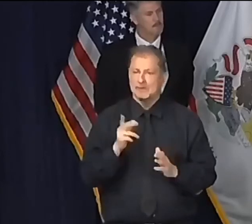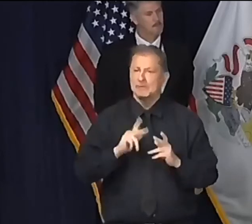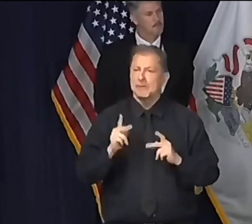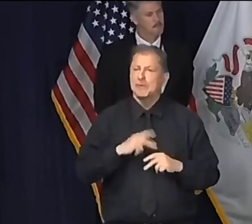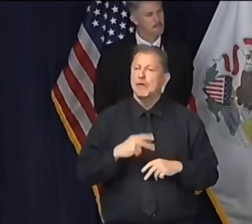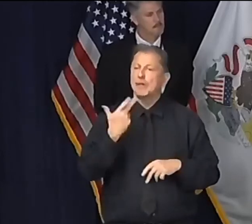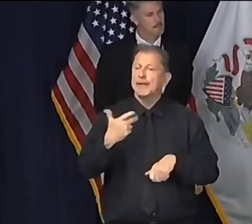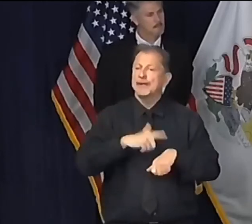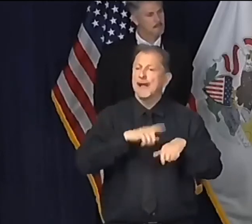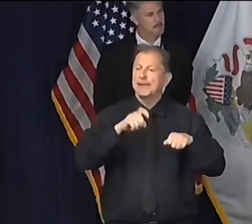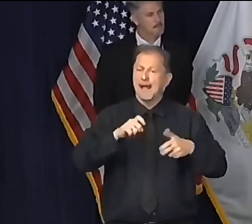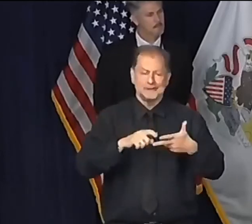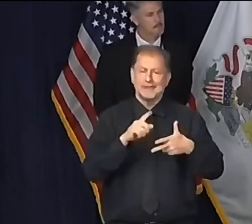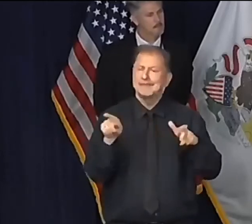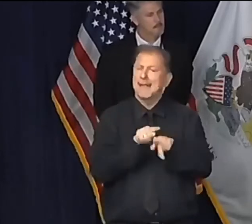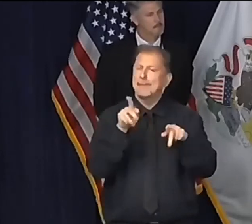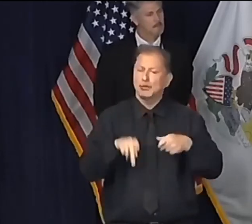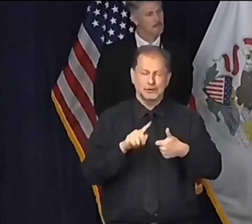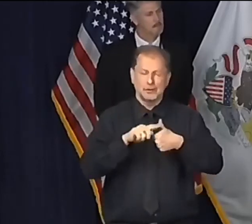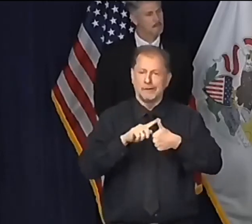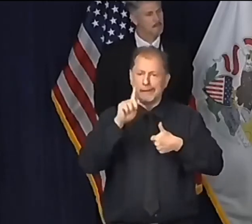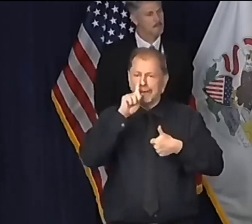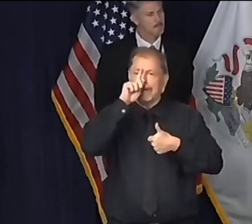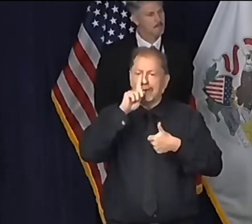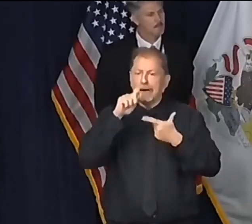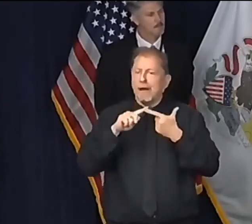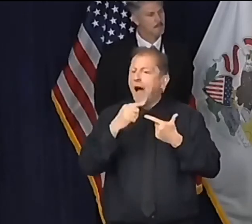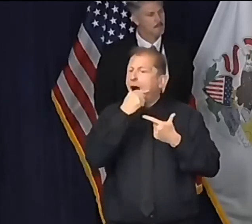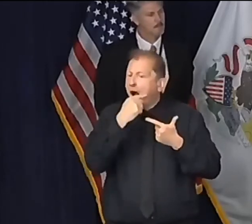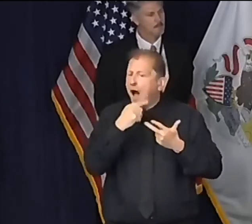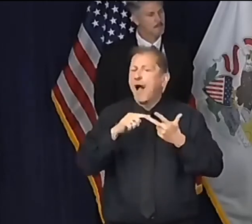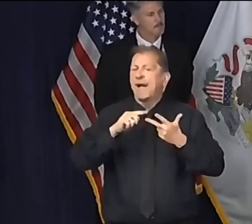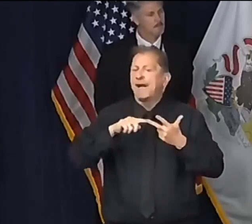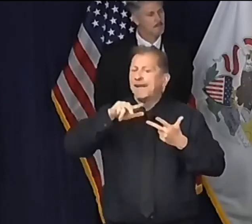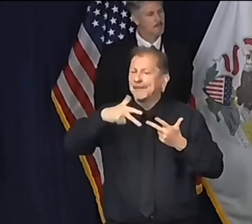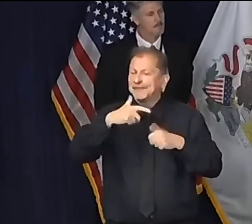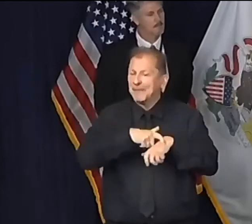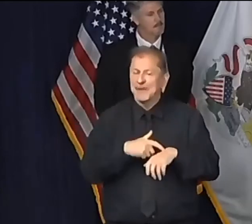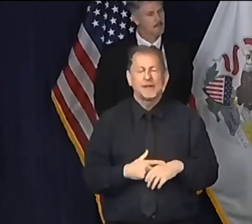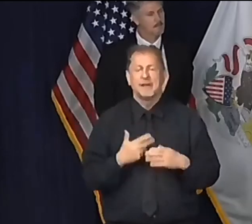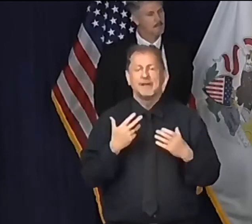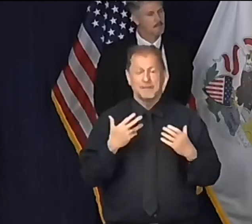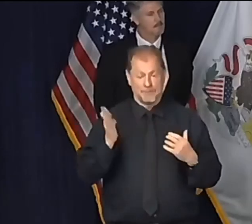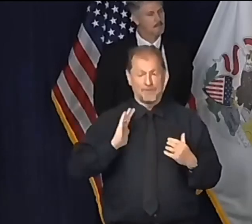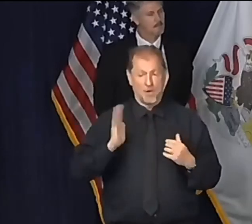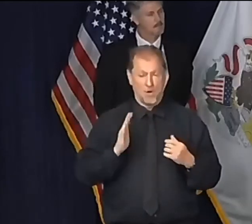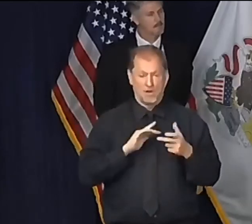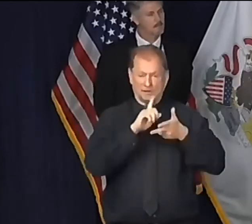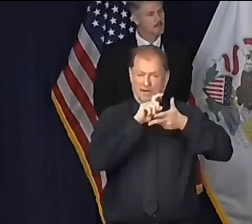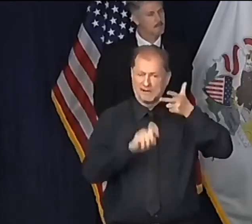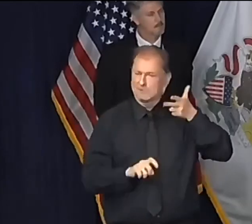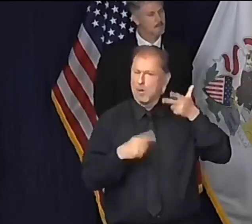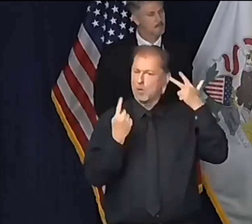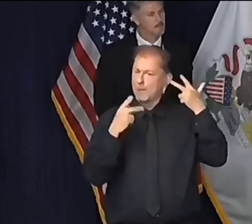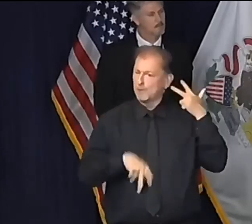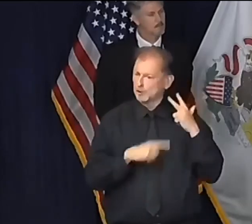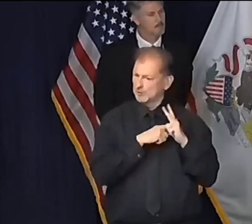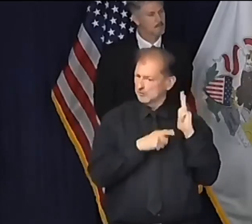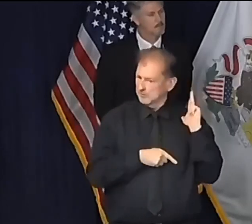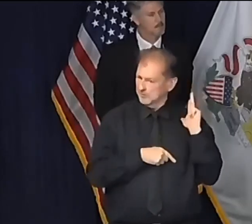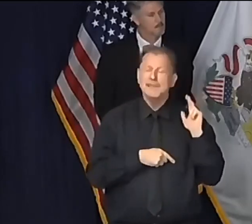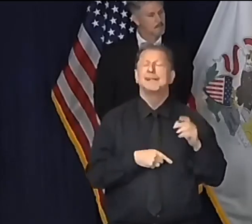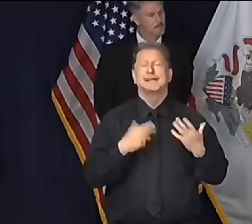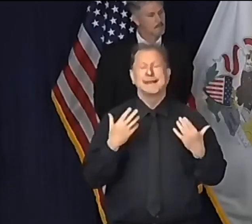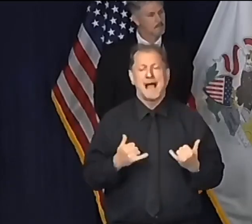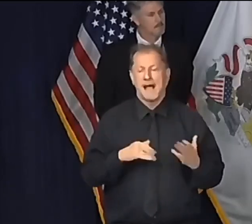swabs from the same patient. We have now switched to doing single swabs. So I think depending